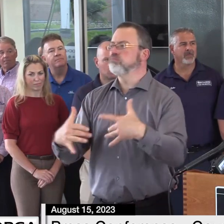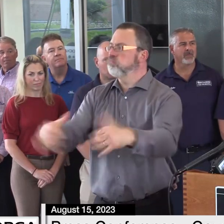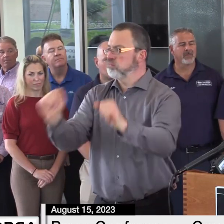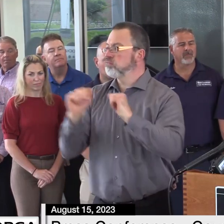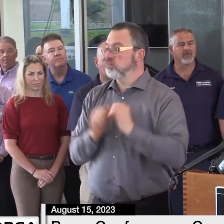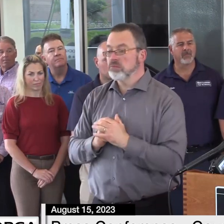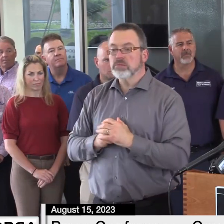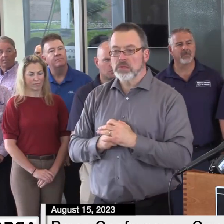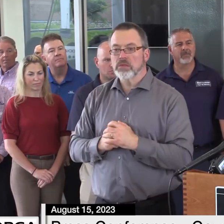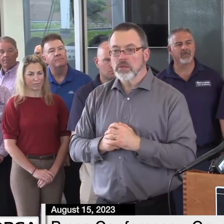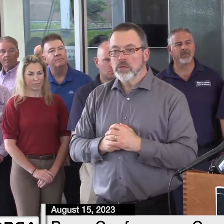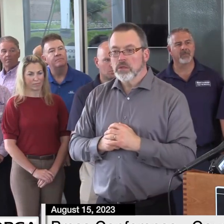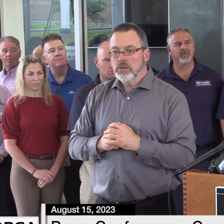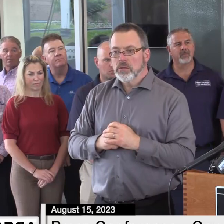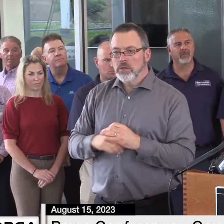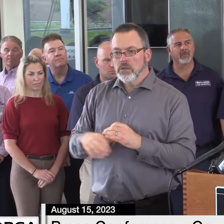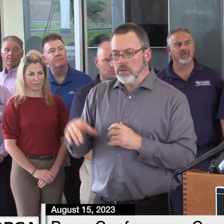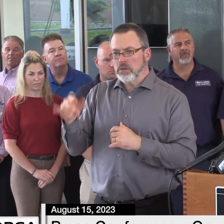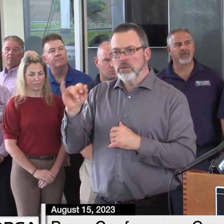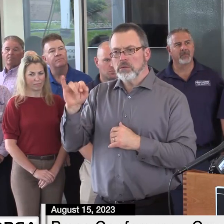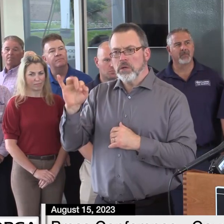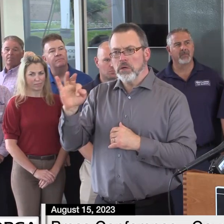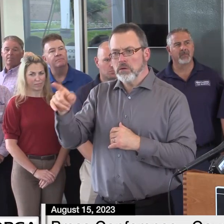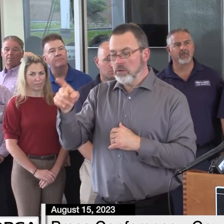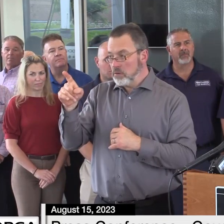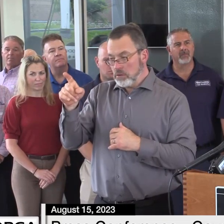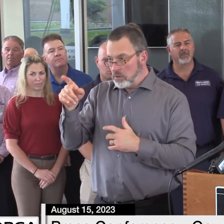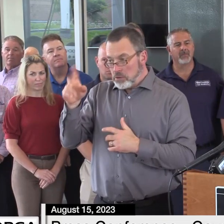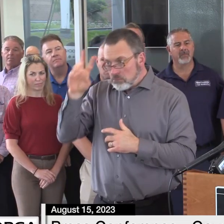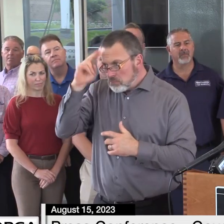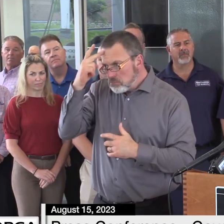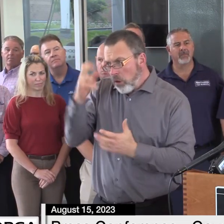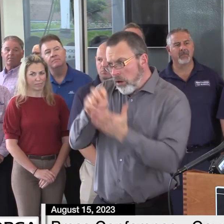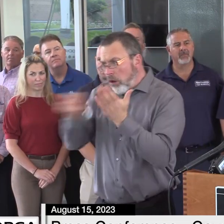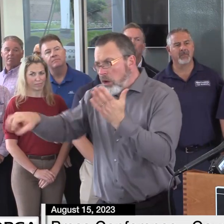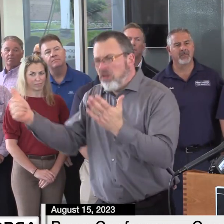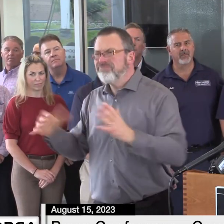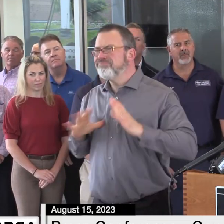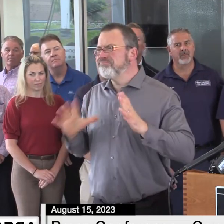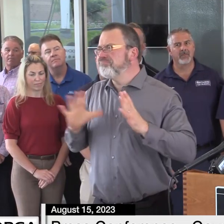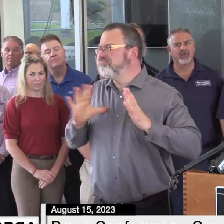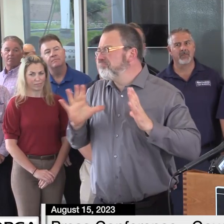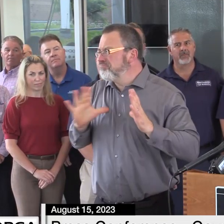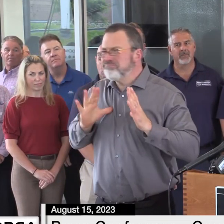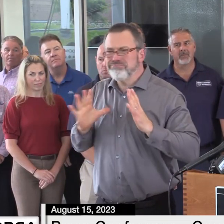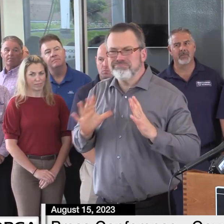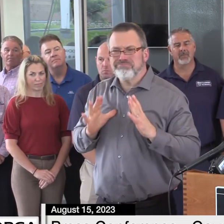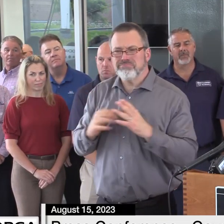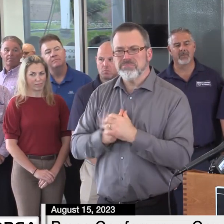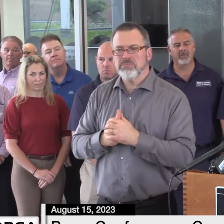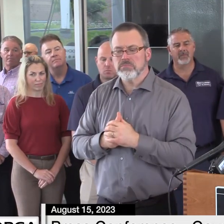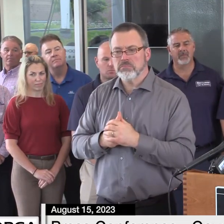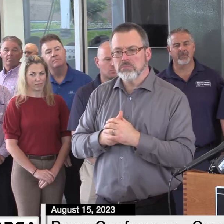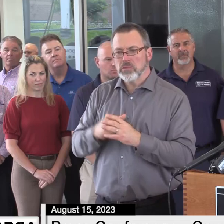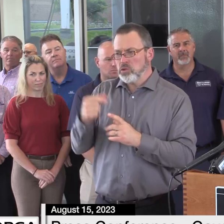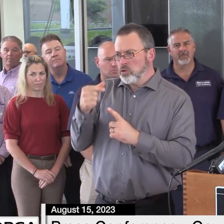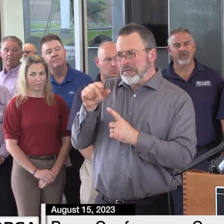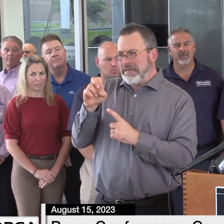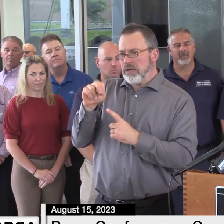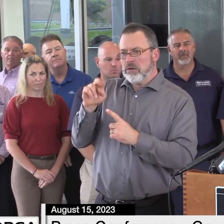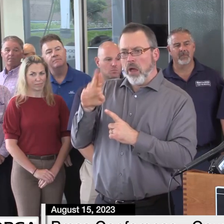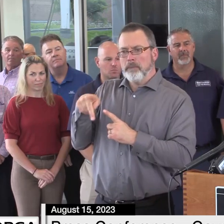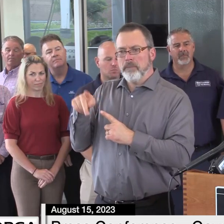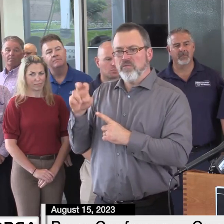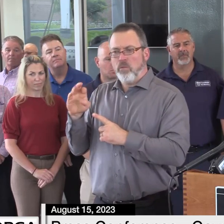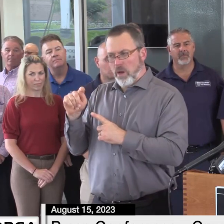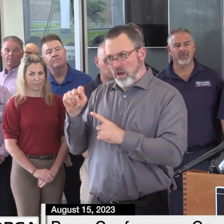on a dime and people can be directed in the proper areas. So all that can be found on greenupvermont.org, and we look forward